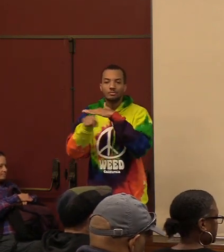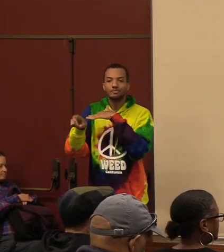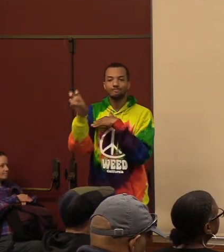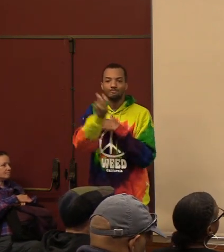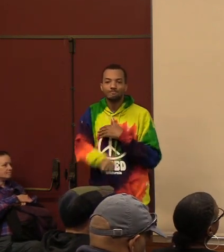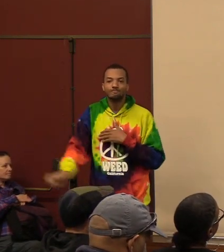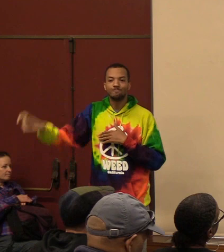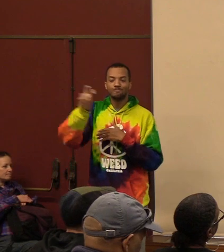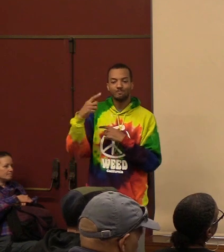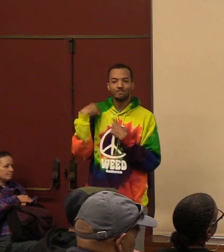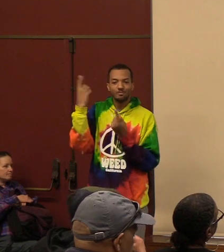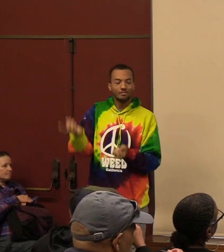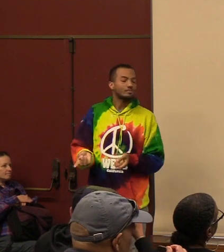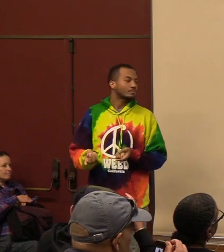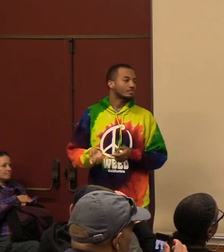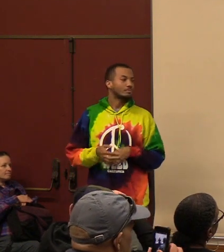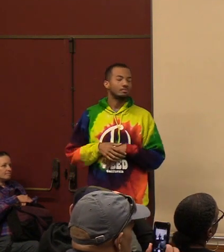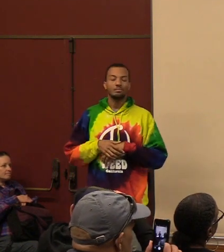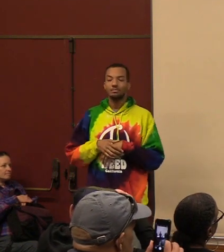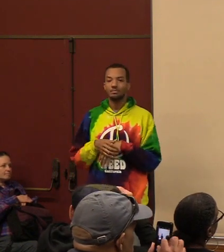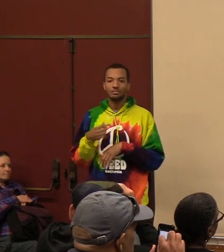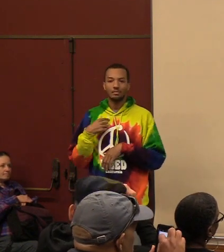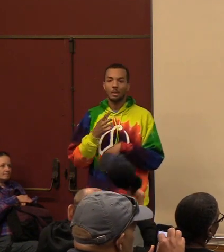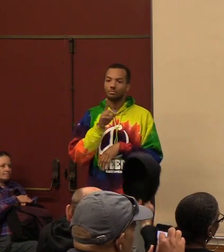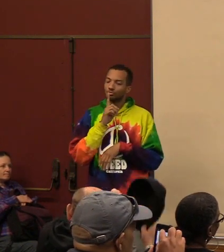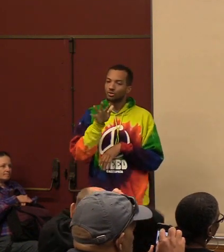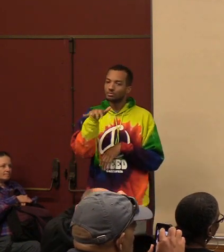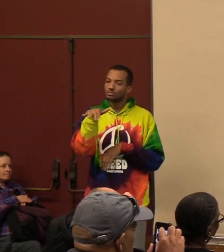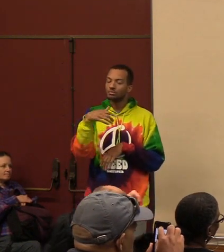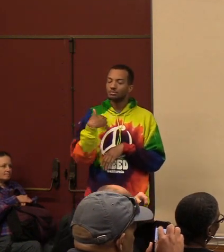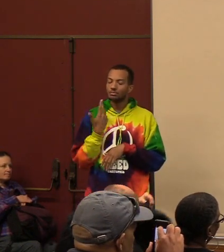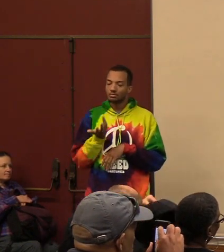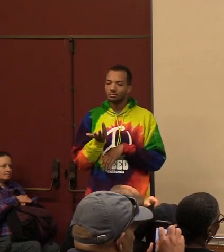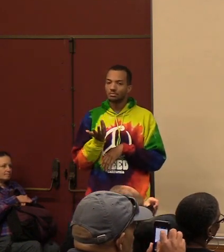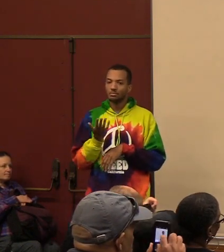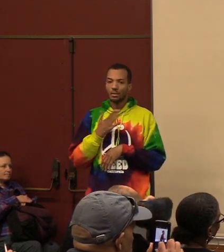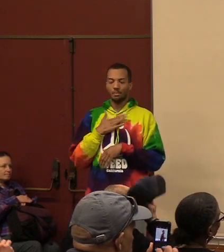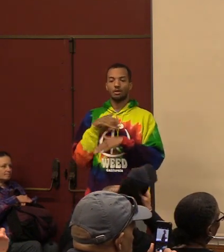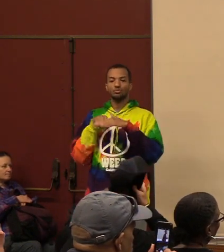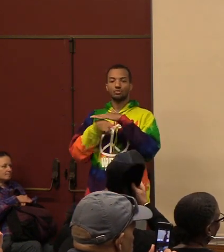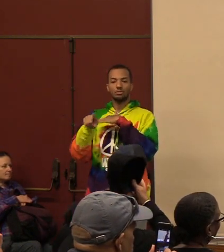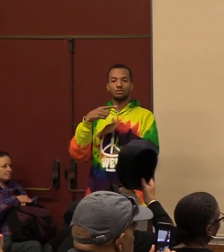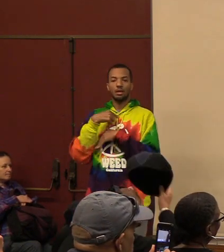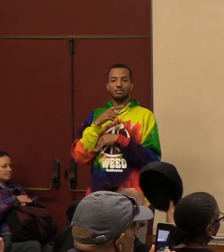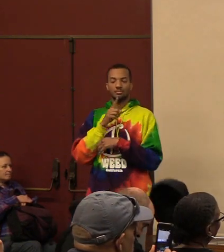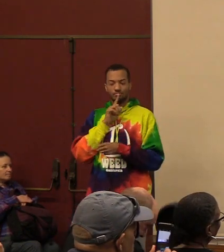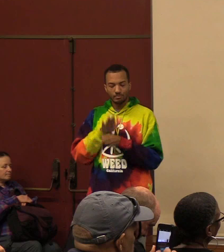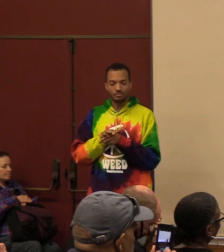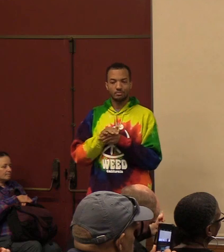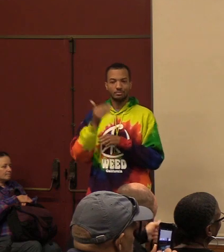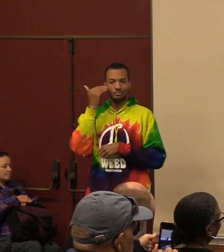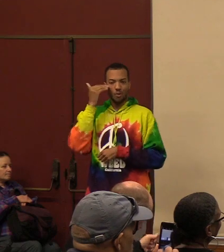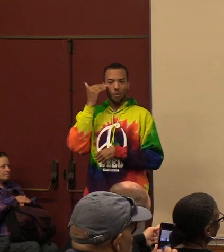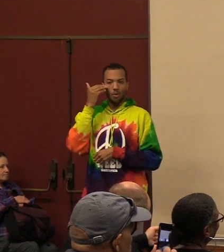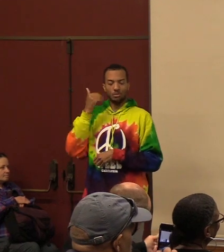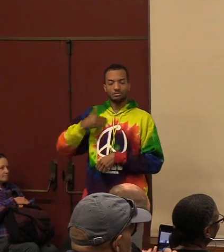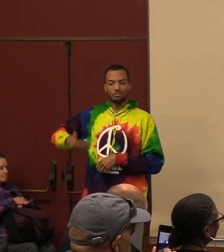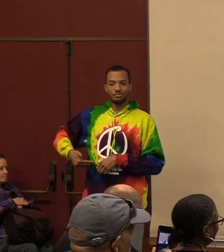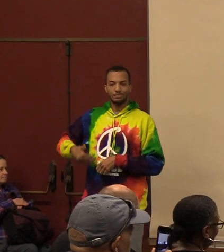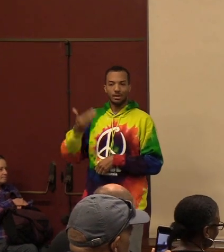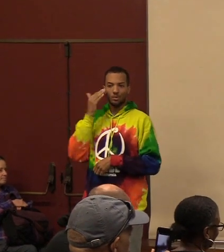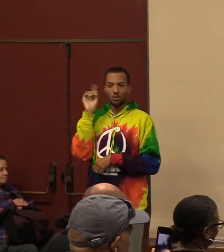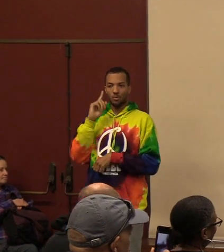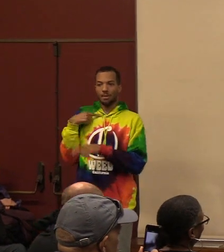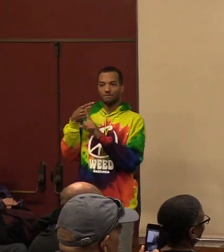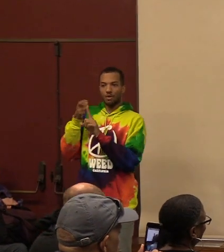you. I am sure about my journey. If I ain't sure about nothing else, I know where I